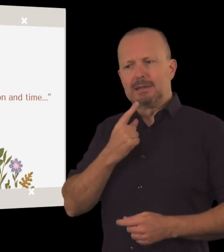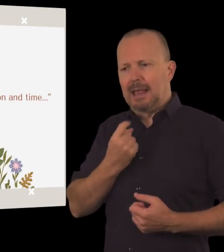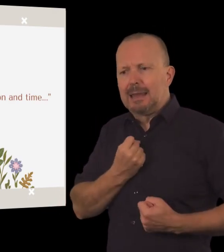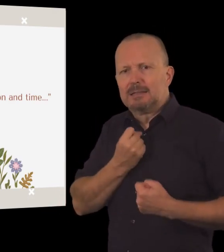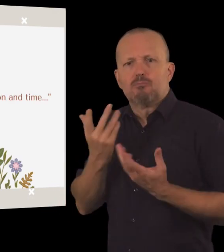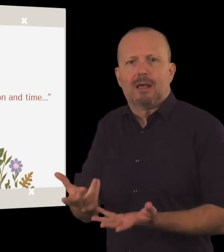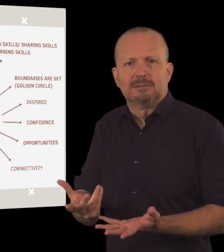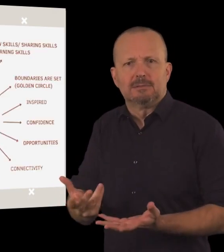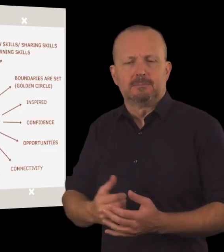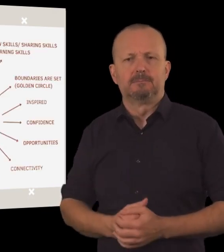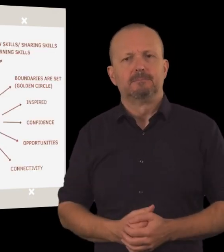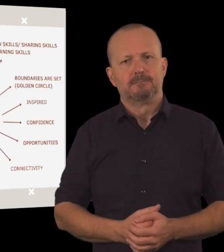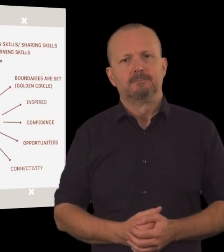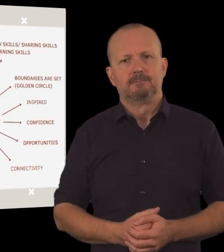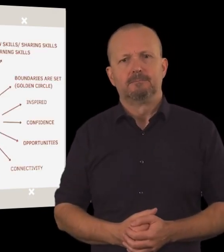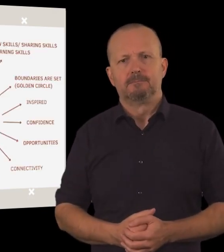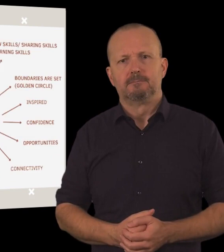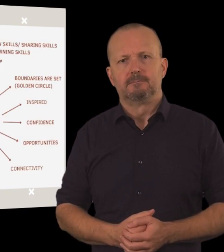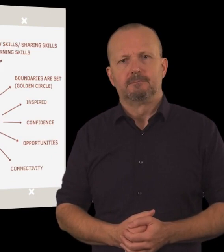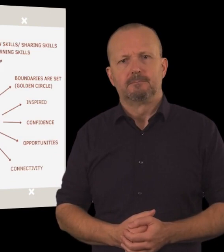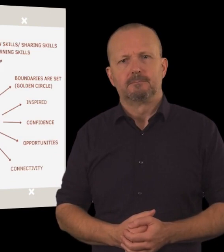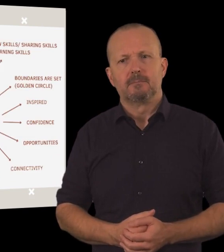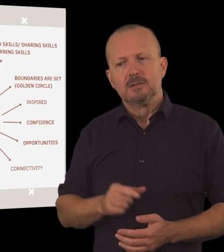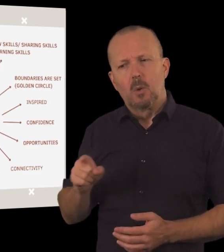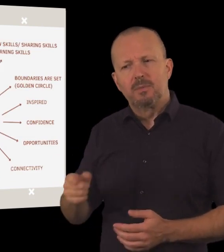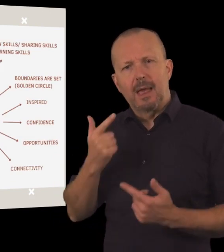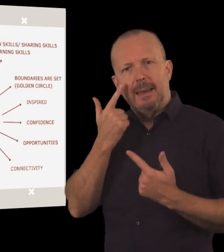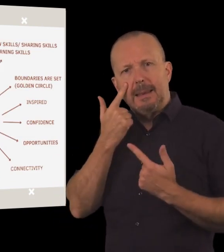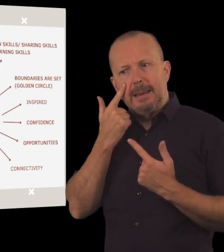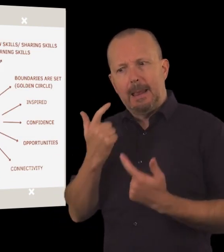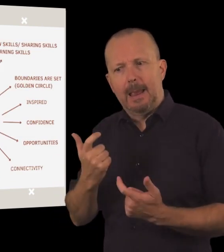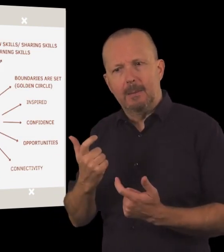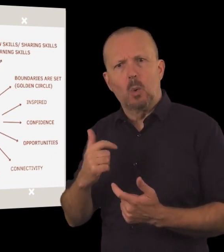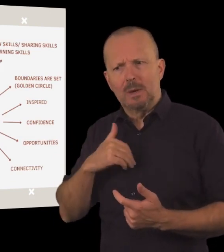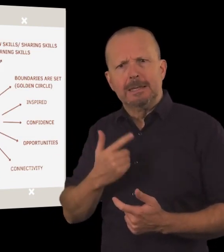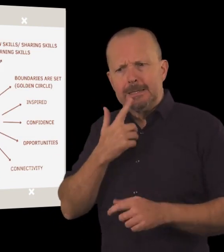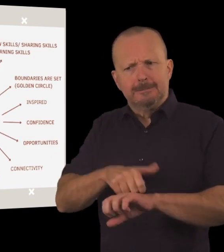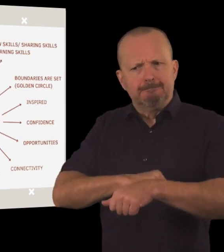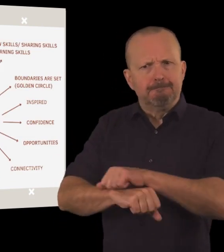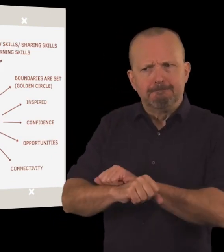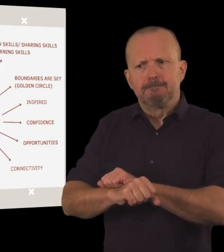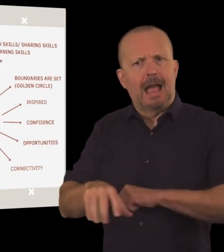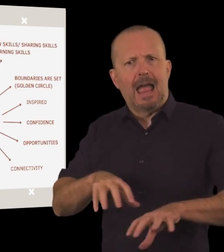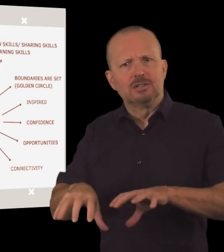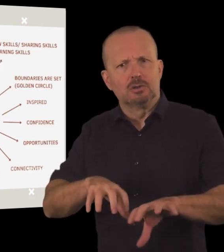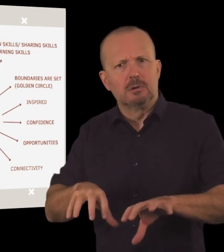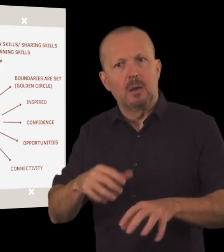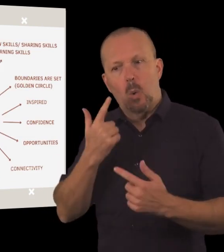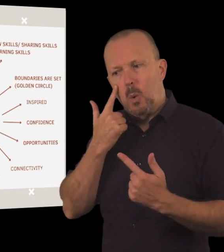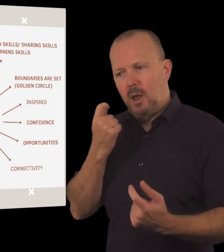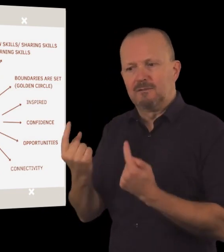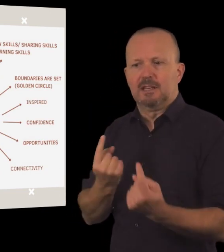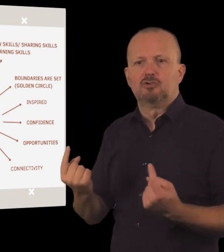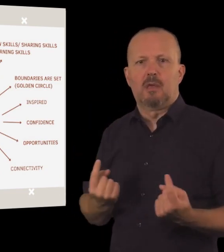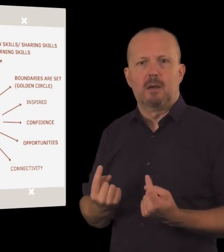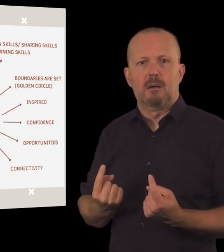all the magic happens. Like all these things here. Our creative wells are crucial as art